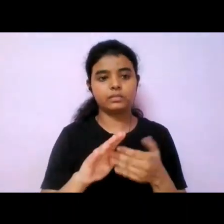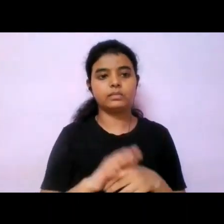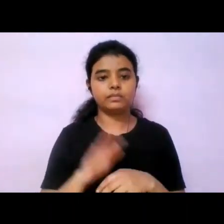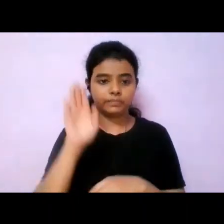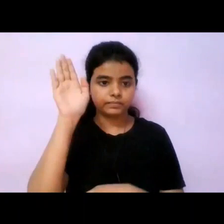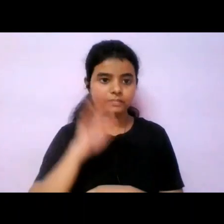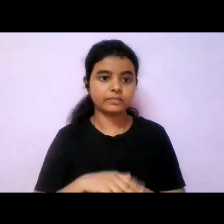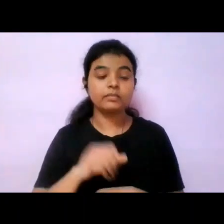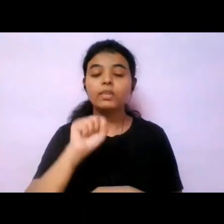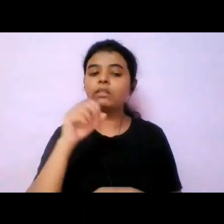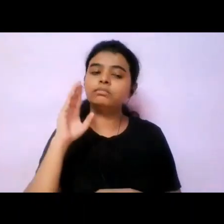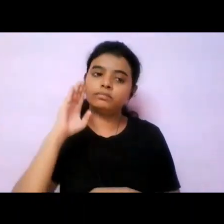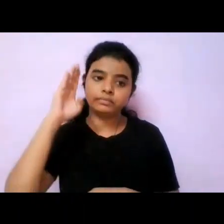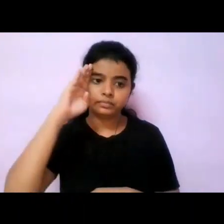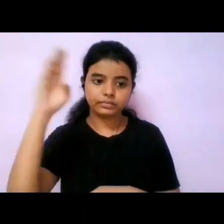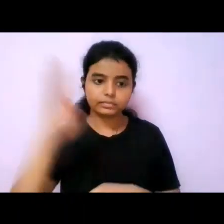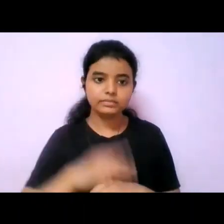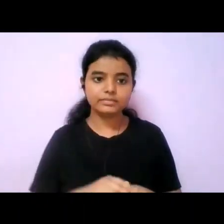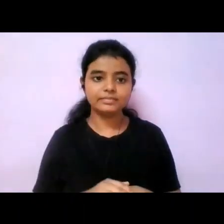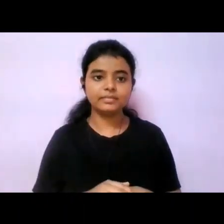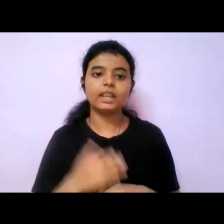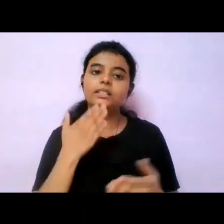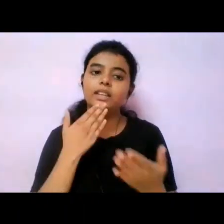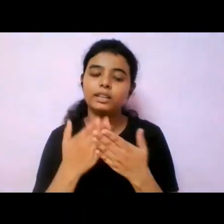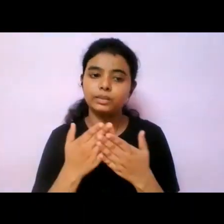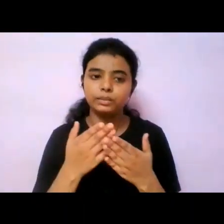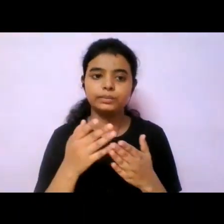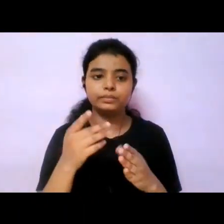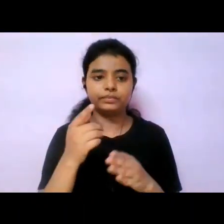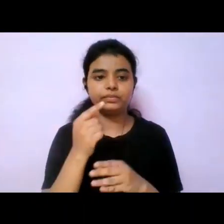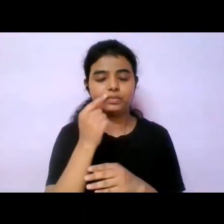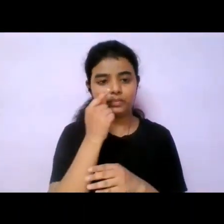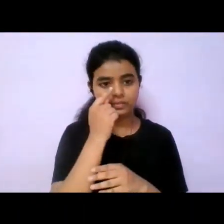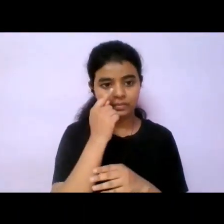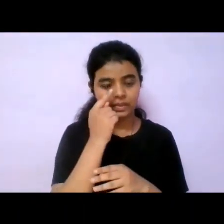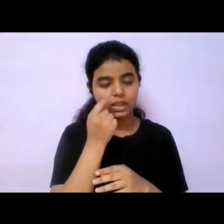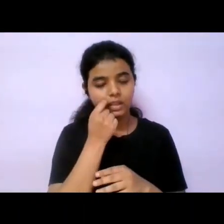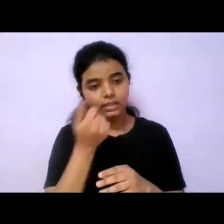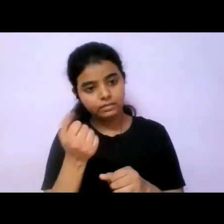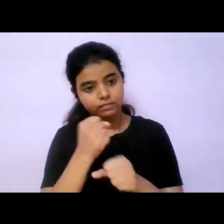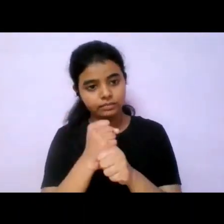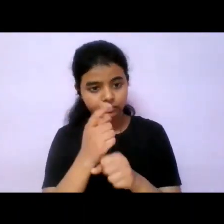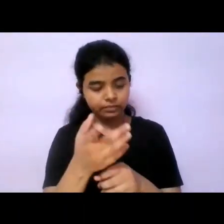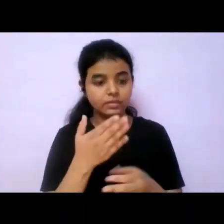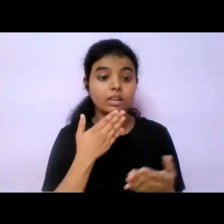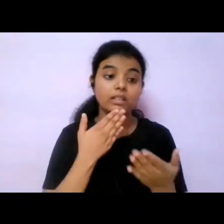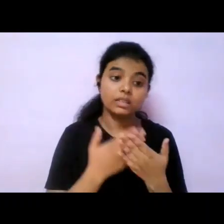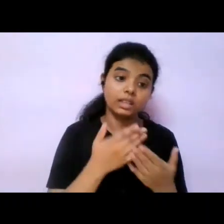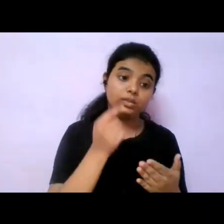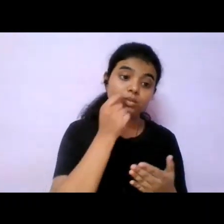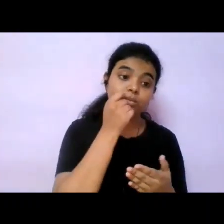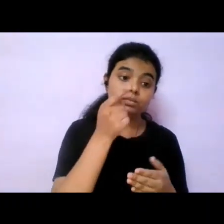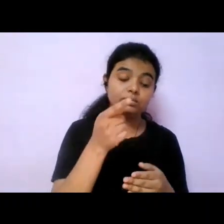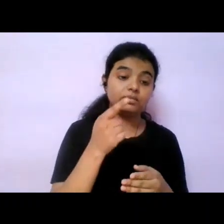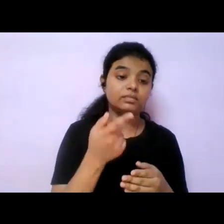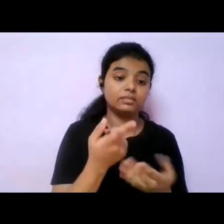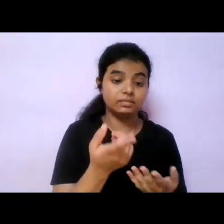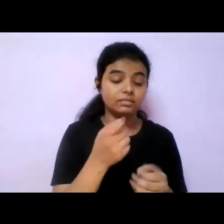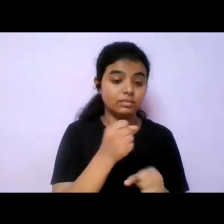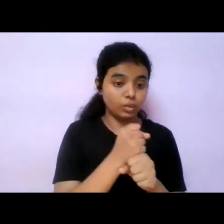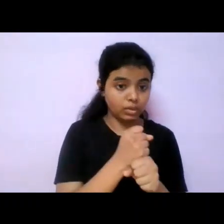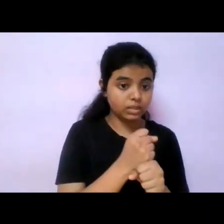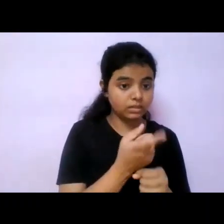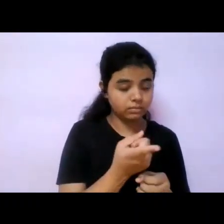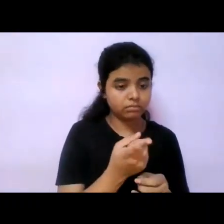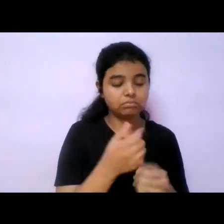Hi. Thank you, Professor Prasad. And thank you, Professor Goodley, for your wonderful presentation. I was just wondering, I